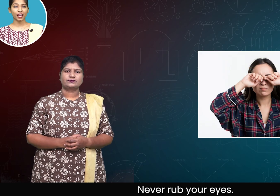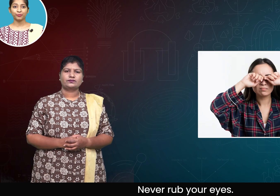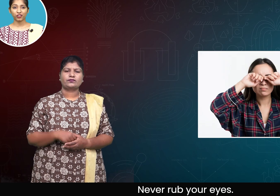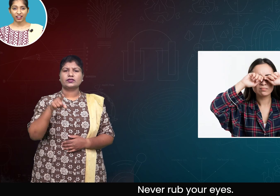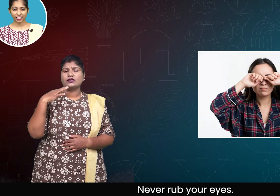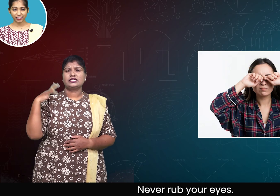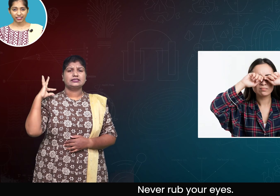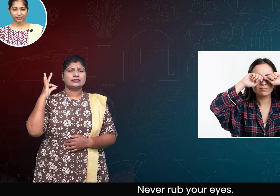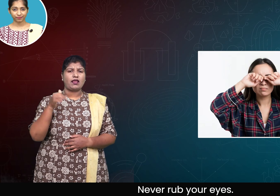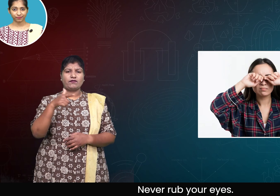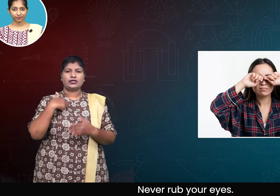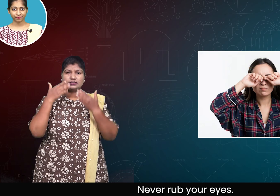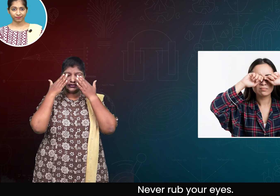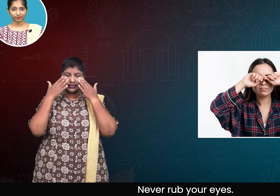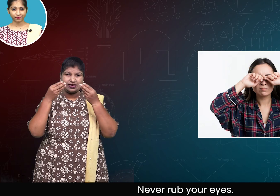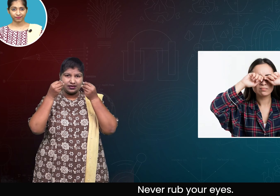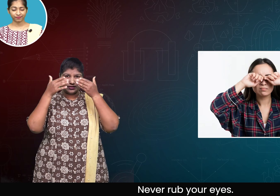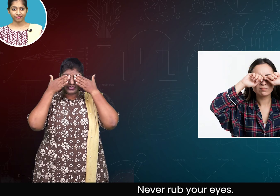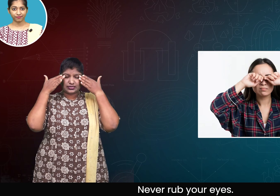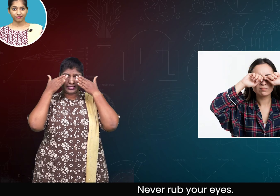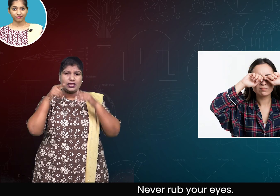Never rub your eyes.